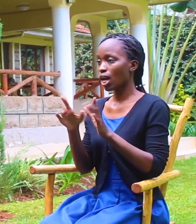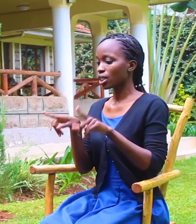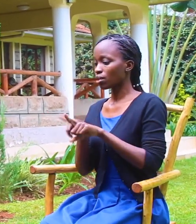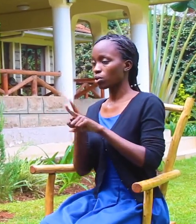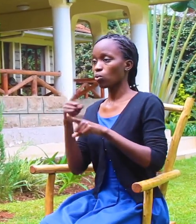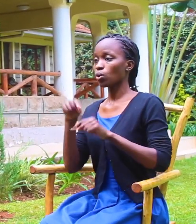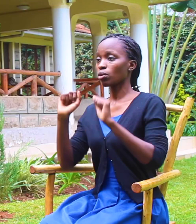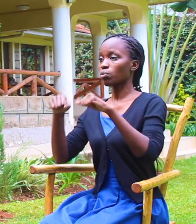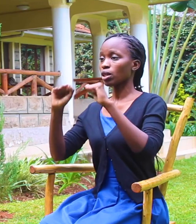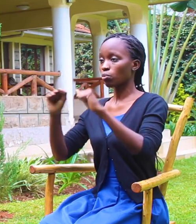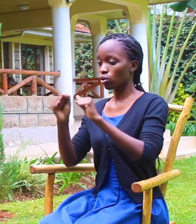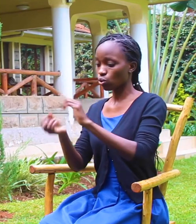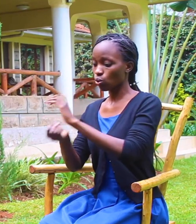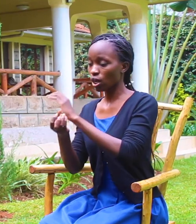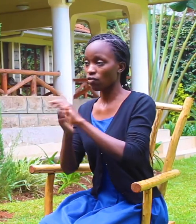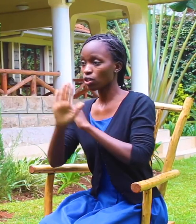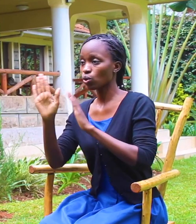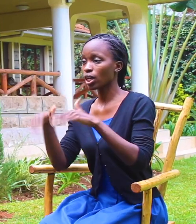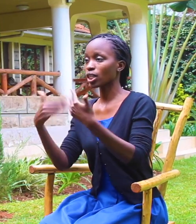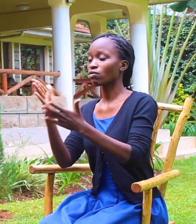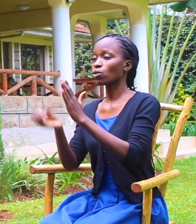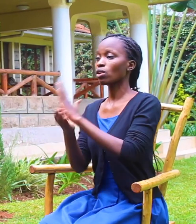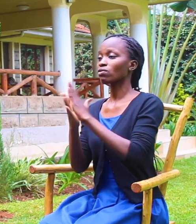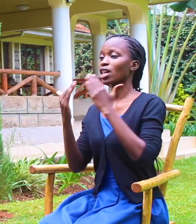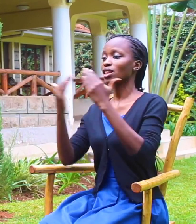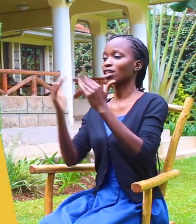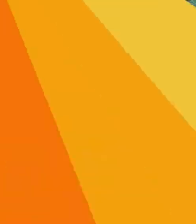be guiding you and give you other advice. Thank you very much.